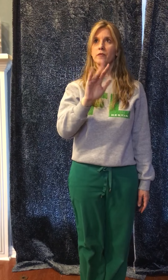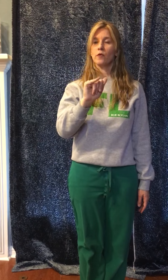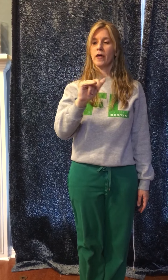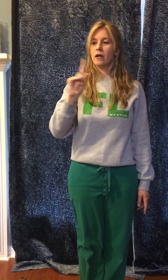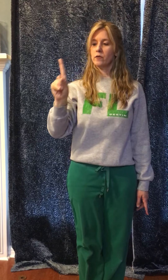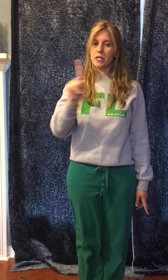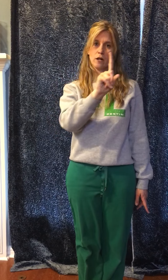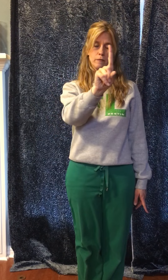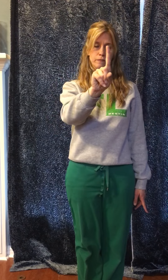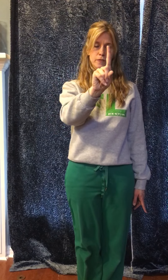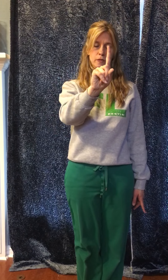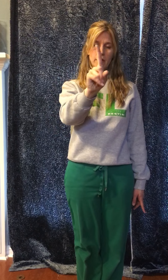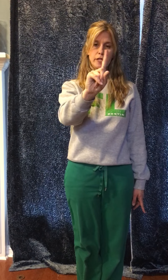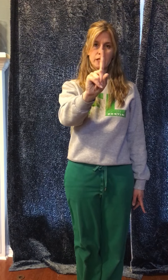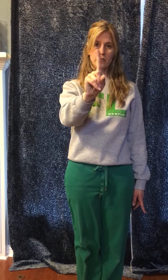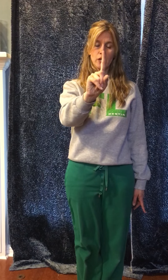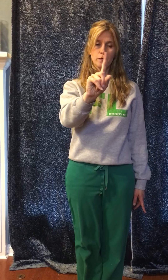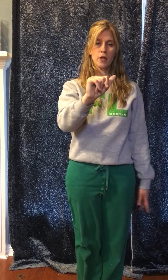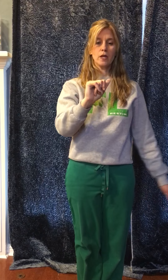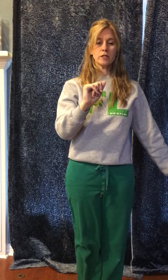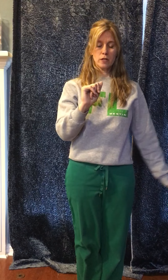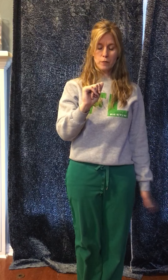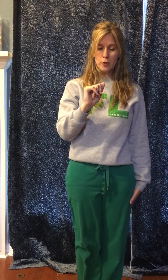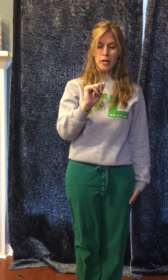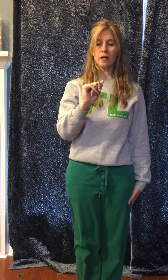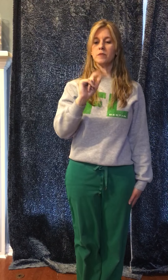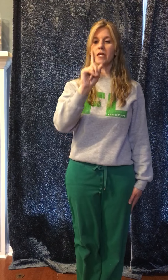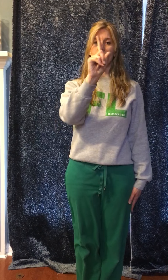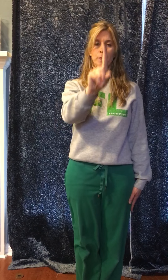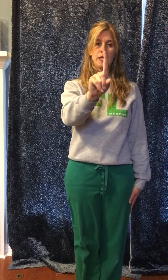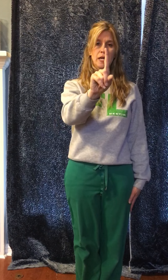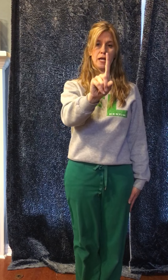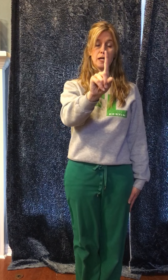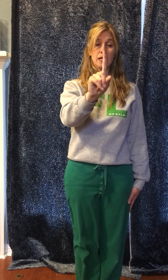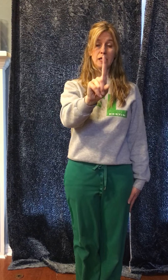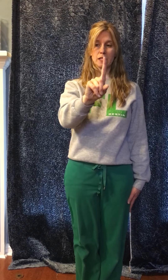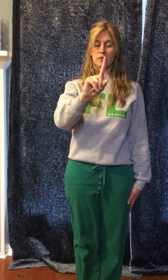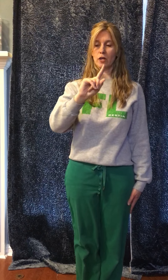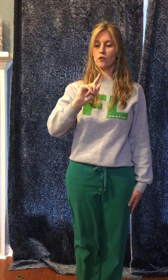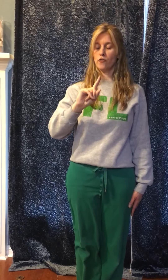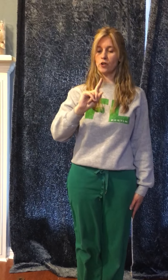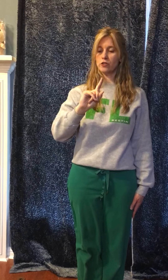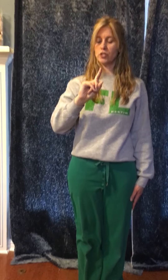Before that, we take our index finger. So the blue hand comes down, our pink hand index finger first